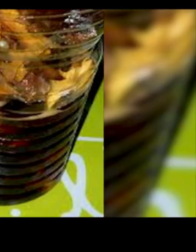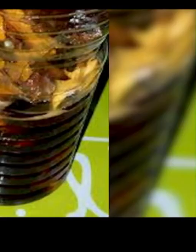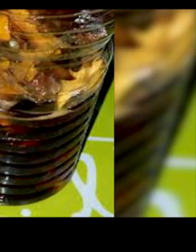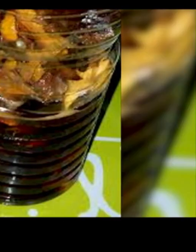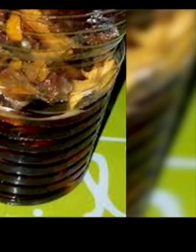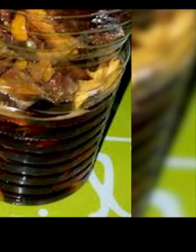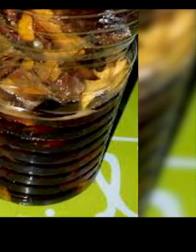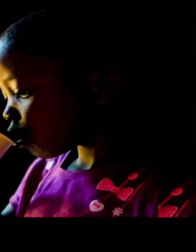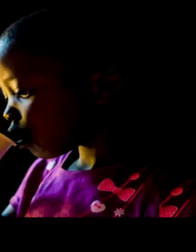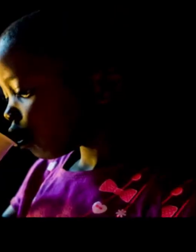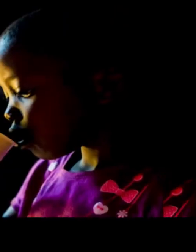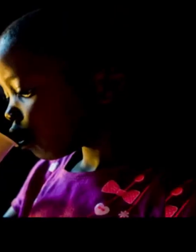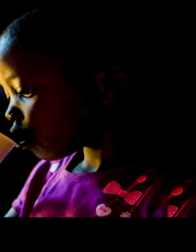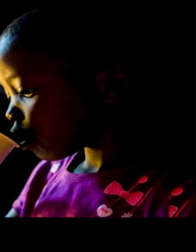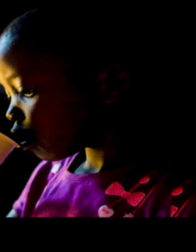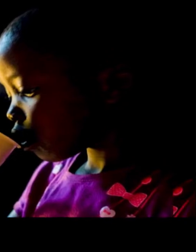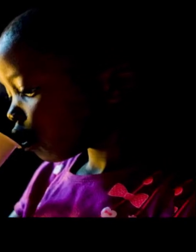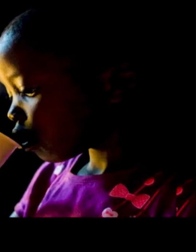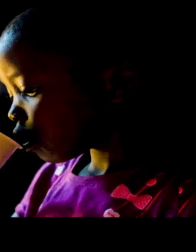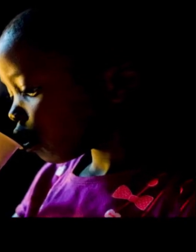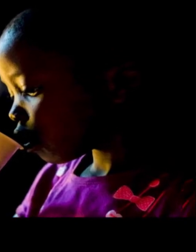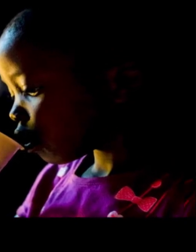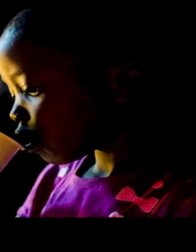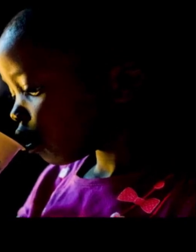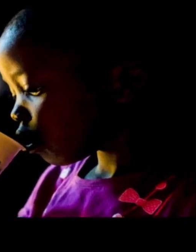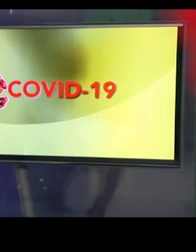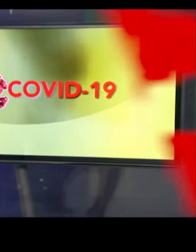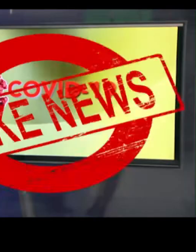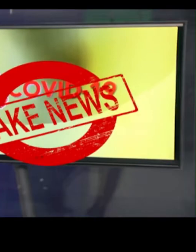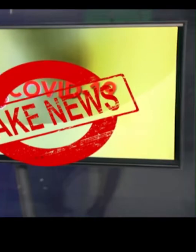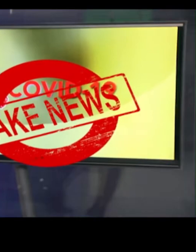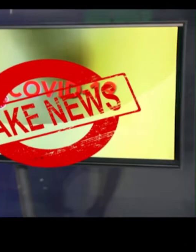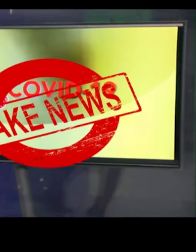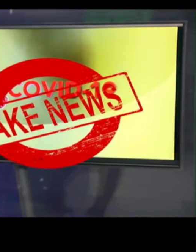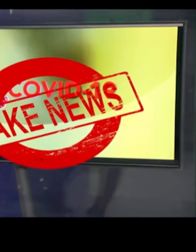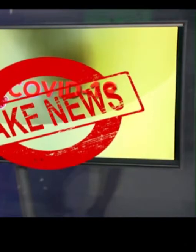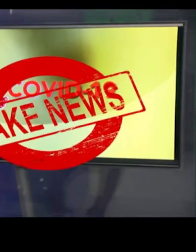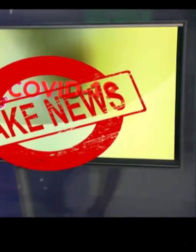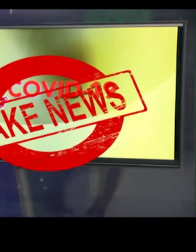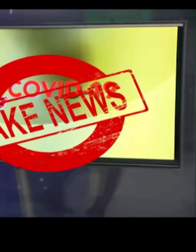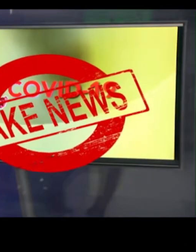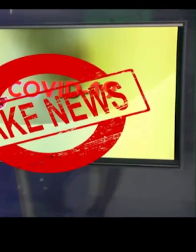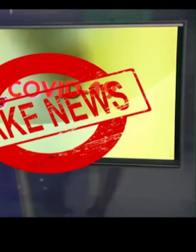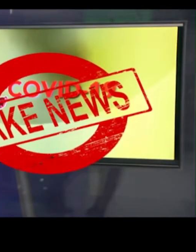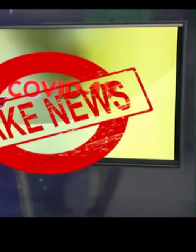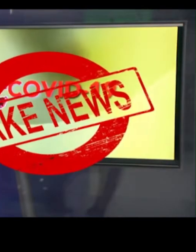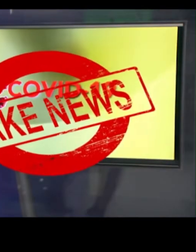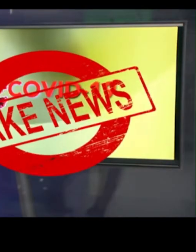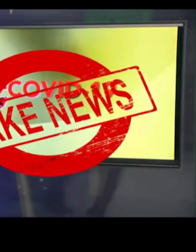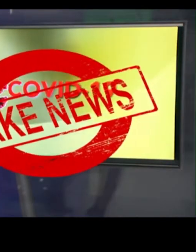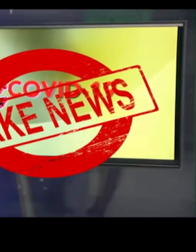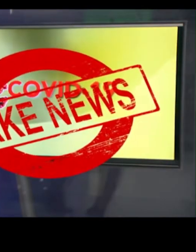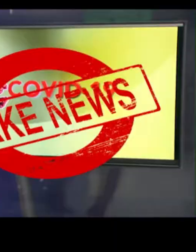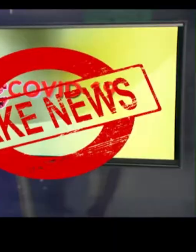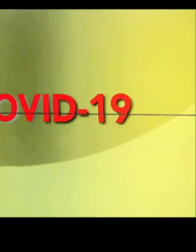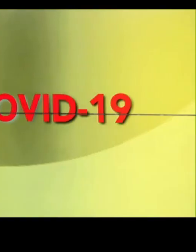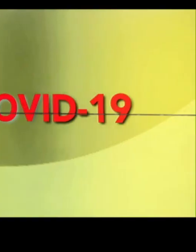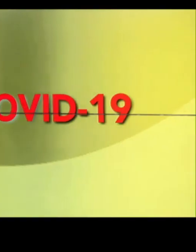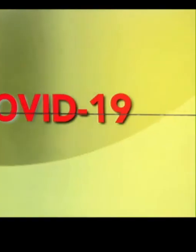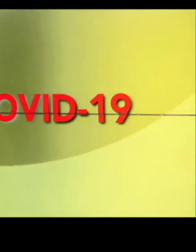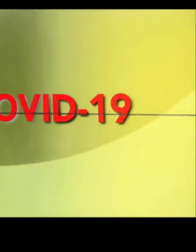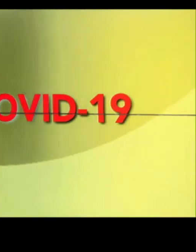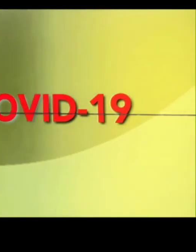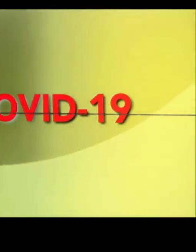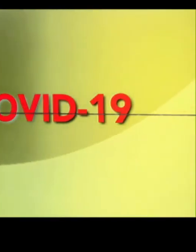these concoctions. We should stay safe and denounce all manner of fake news and misleading information on COVID-19.